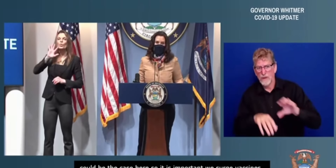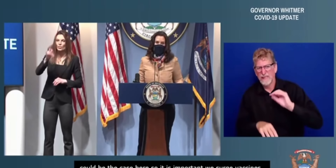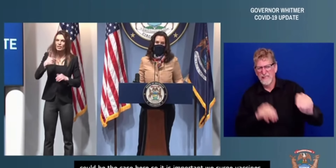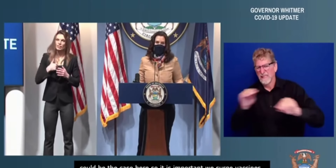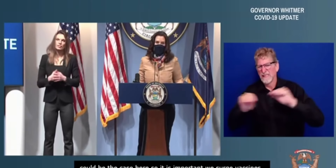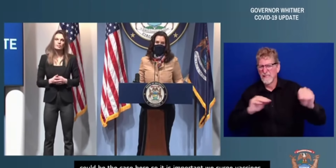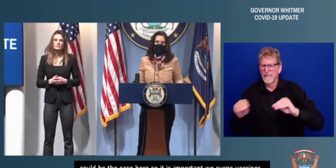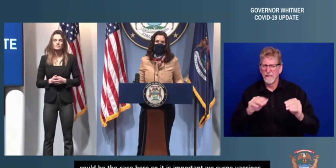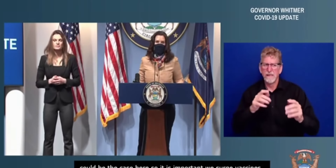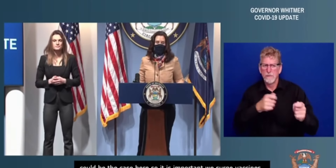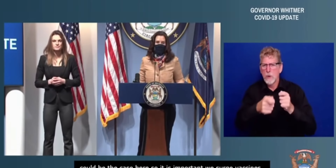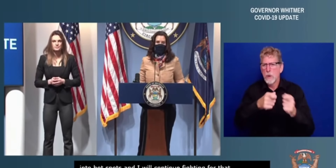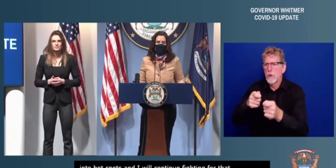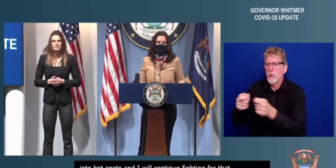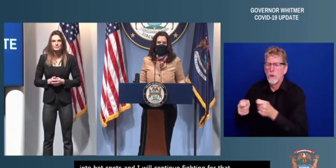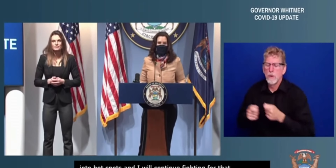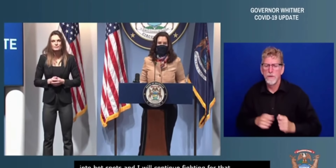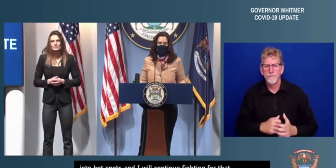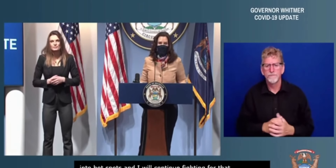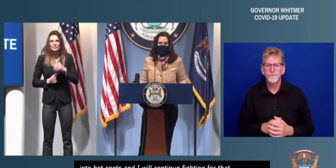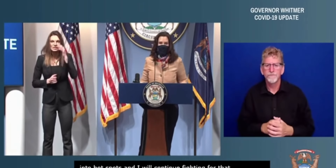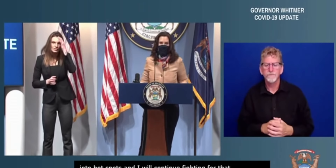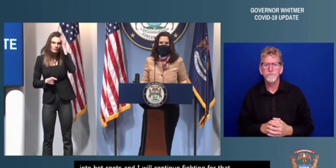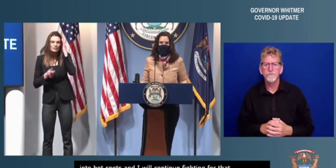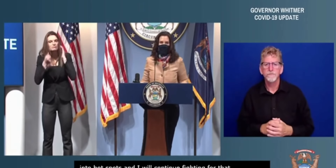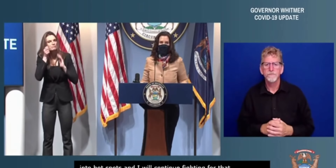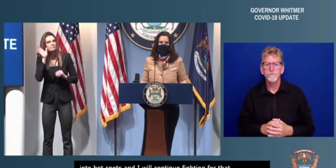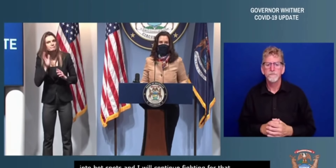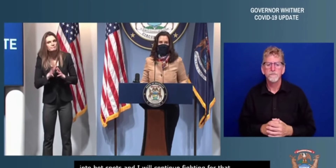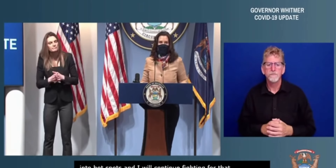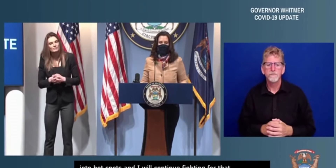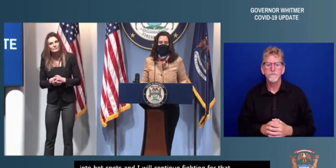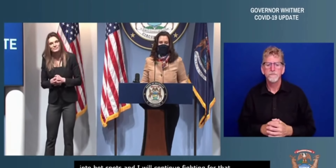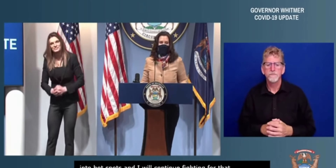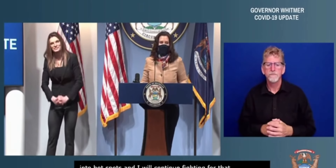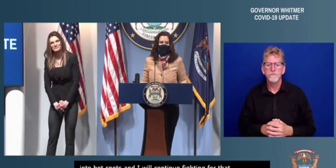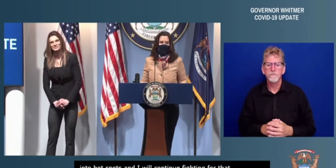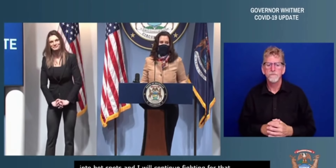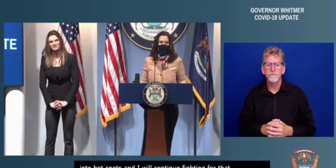We'll turn it over to Rachel Just with WWF.